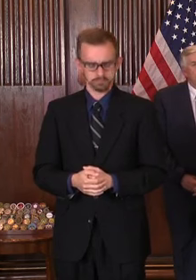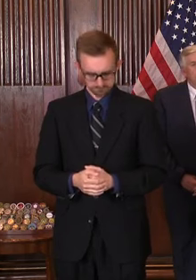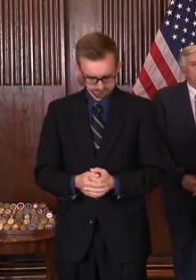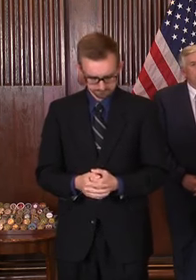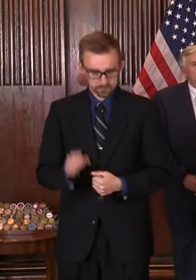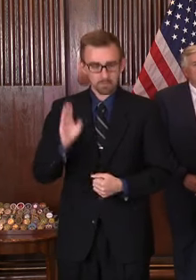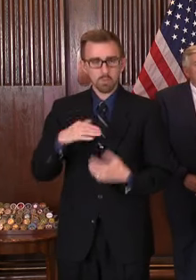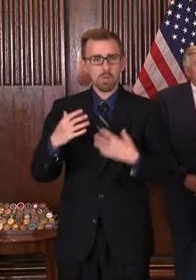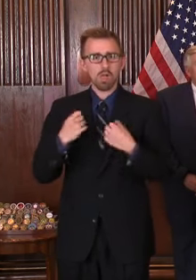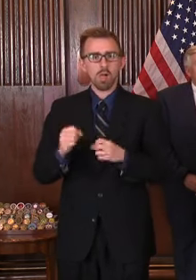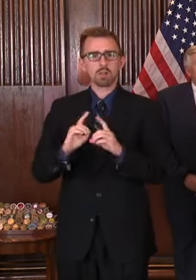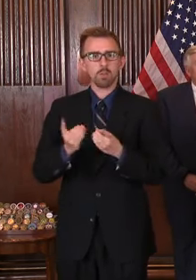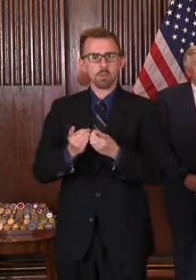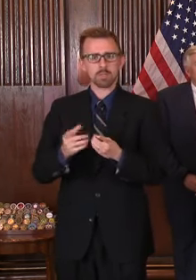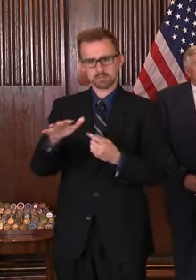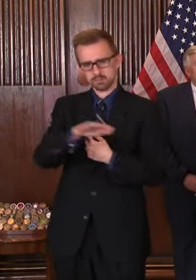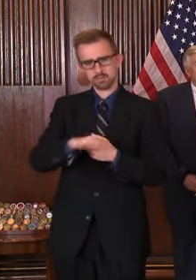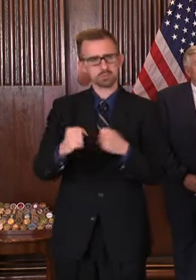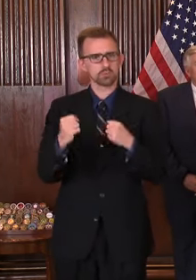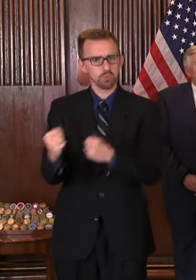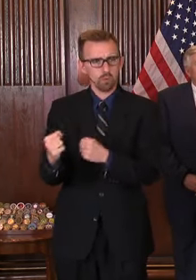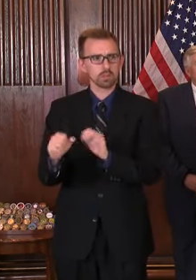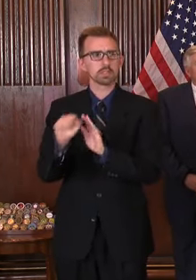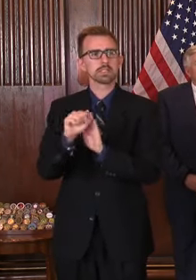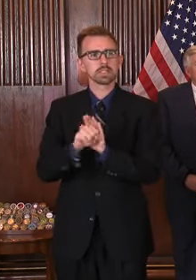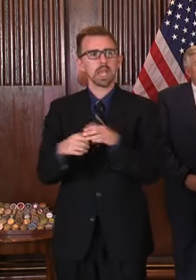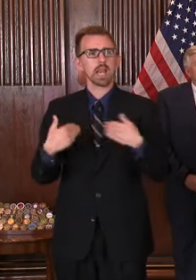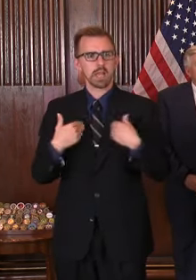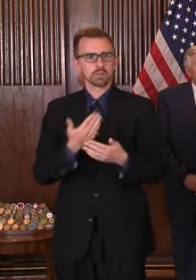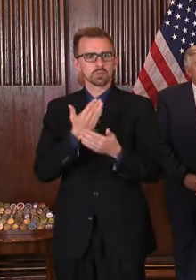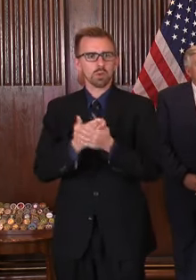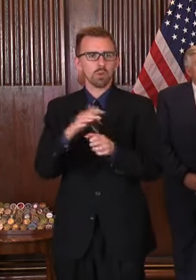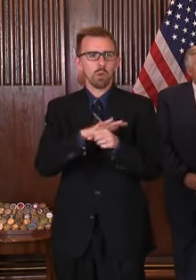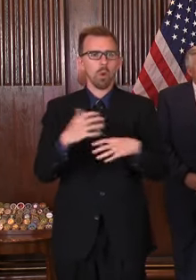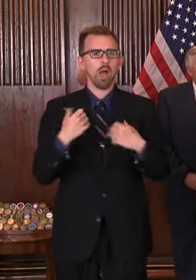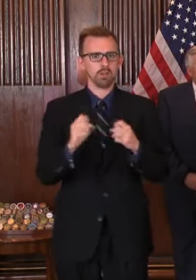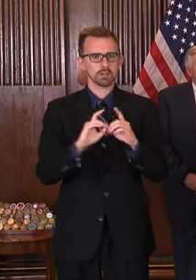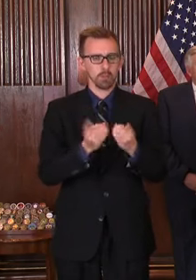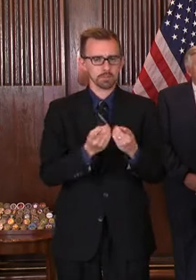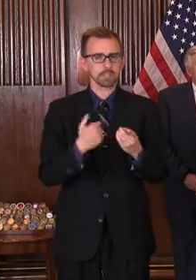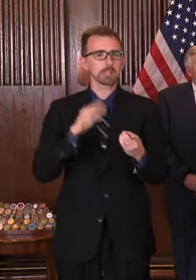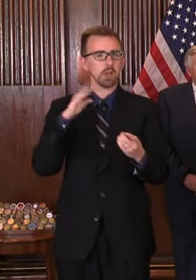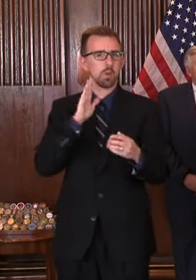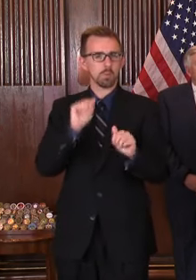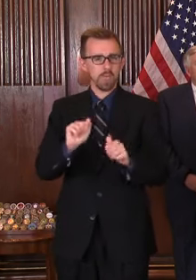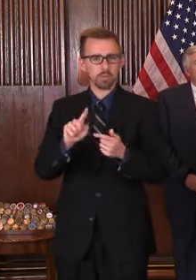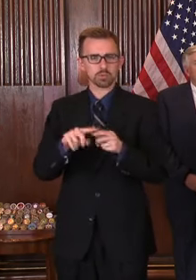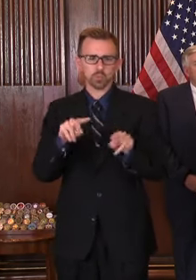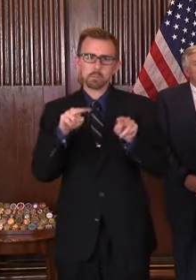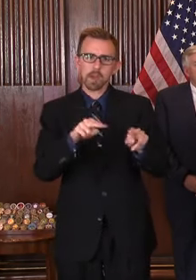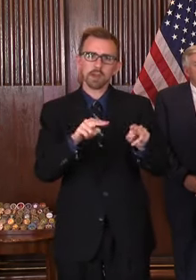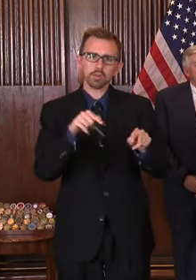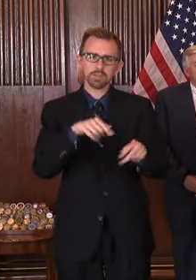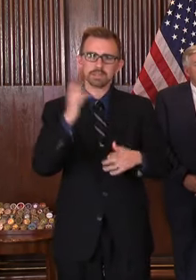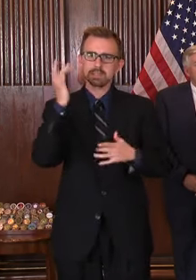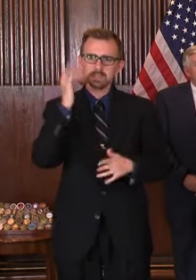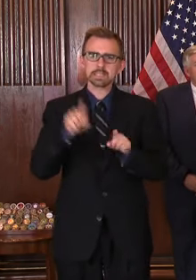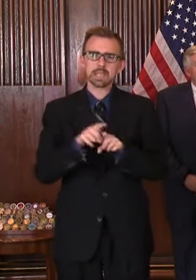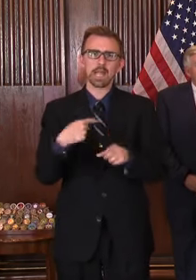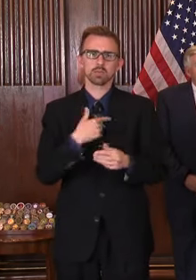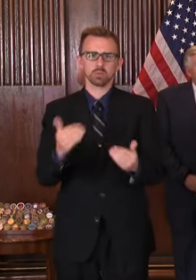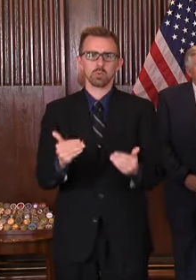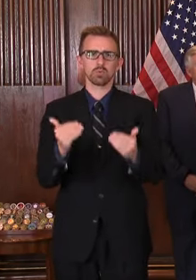I know that our health departments are strong. Our state has great local health departments. I know we're going to be able to monitor this disease as we move forward,